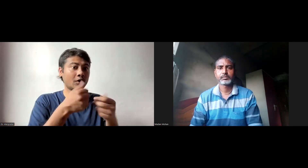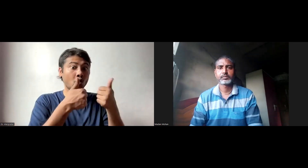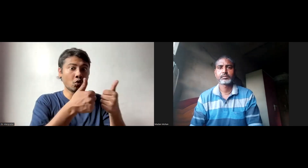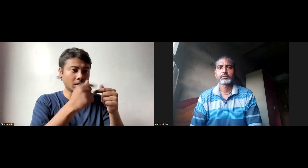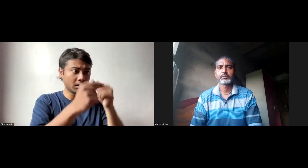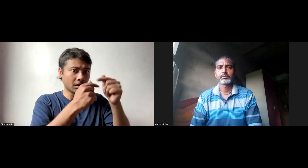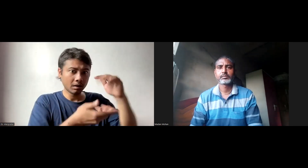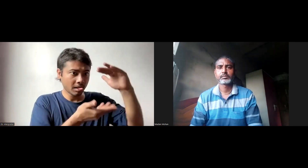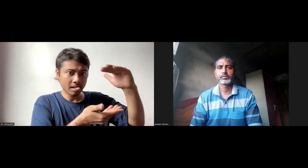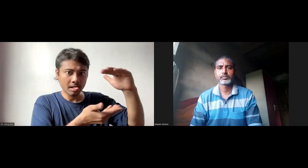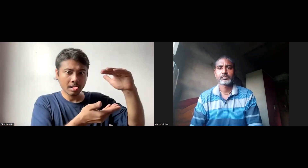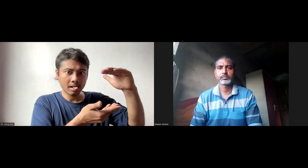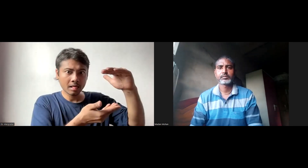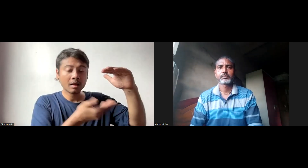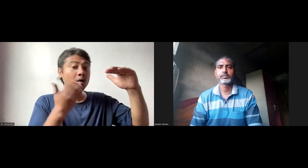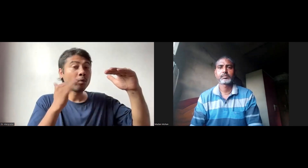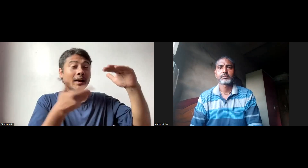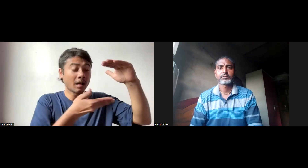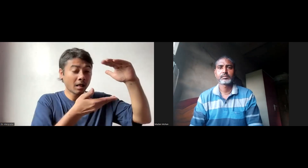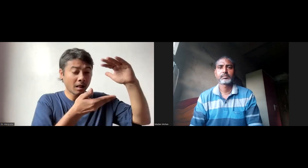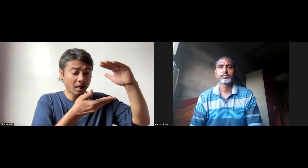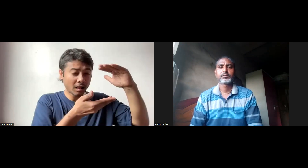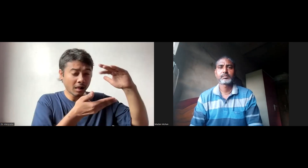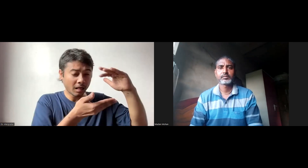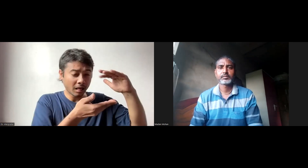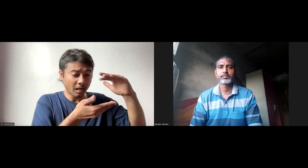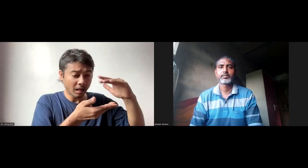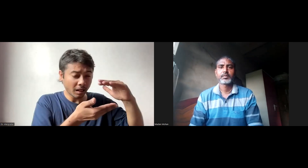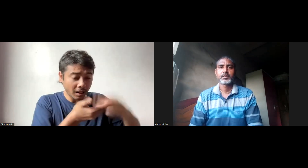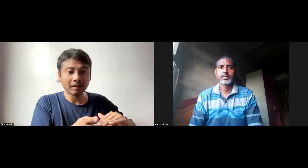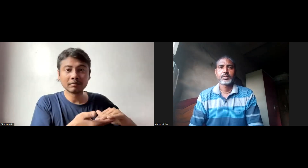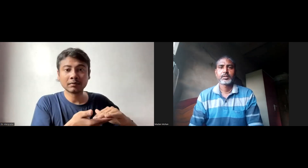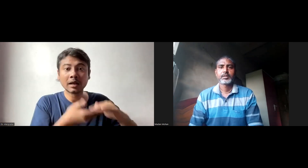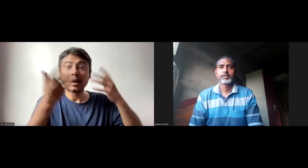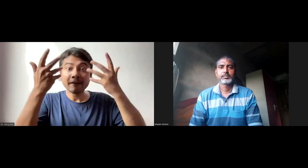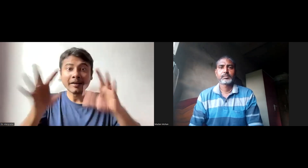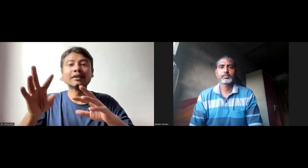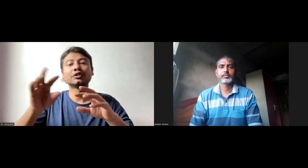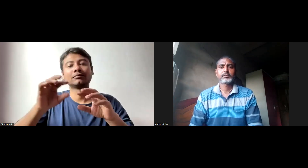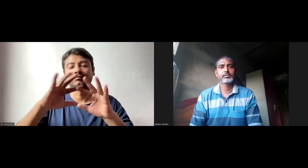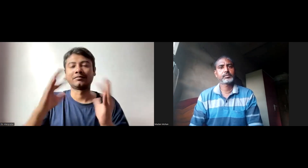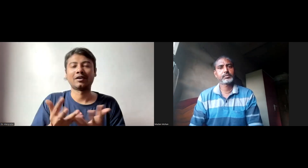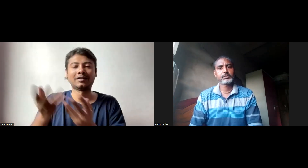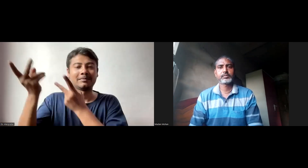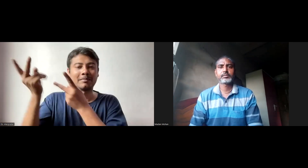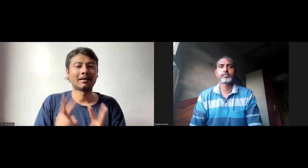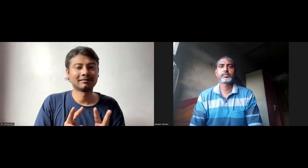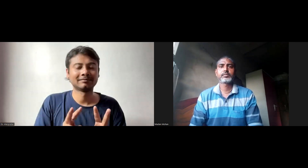all spent, when that money is all spent, when that good deed is all spent, then he comes back again to the